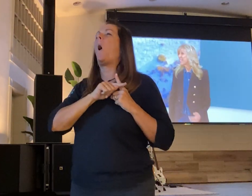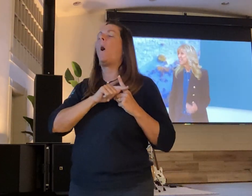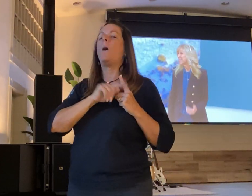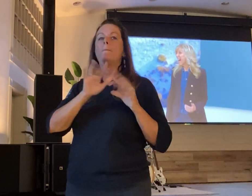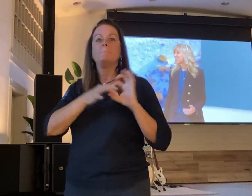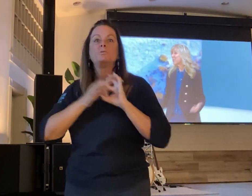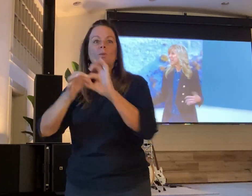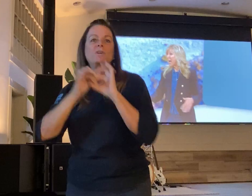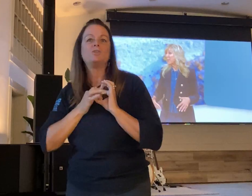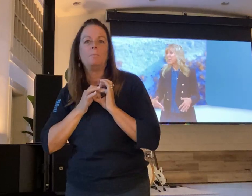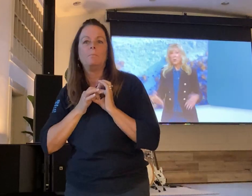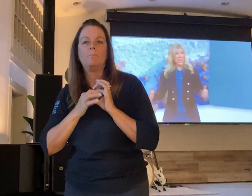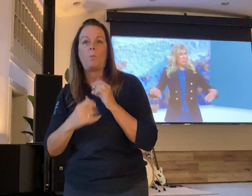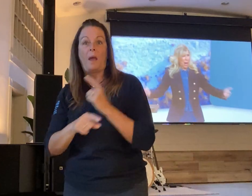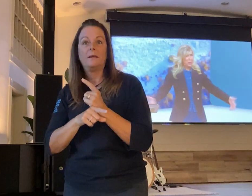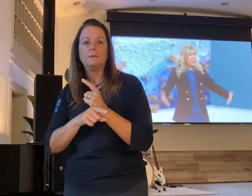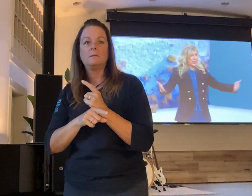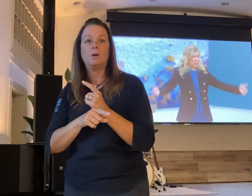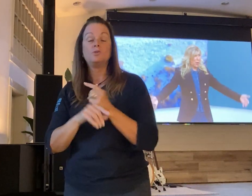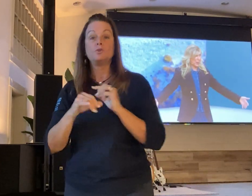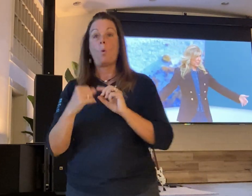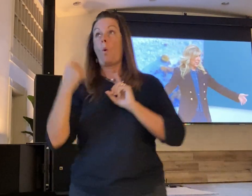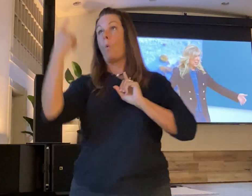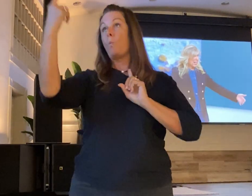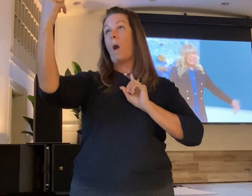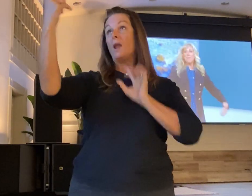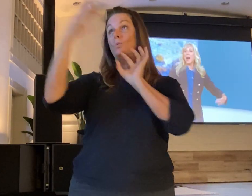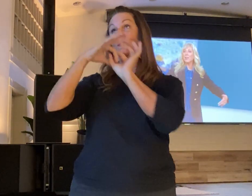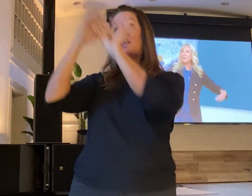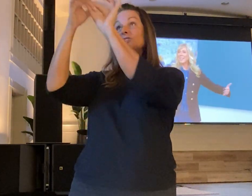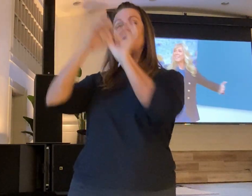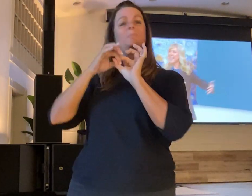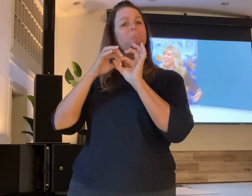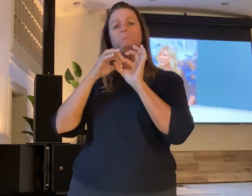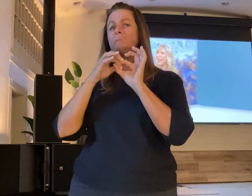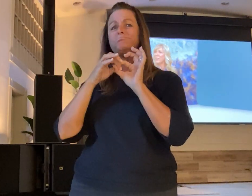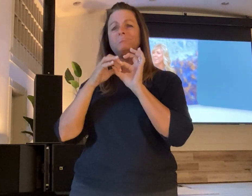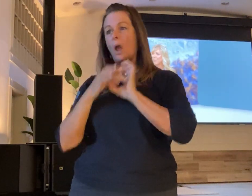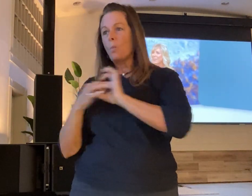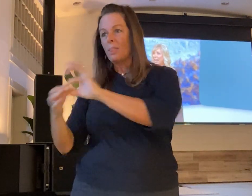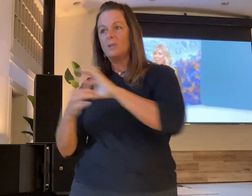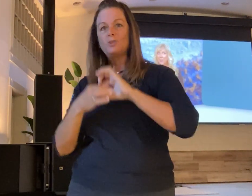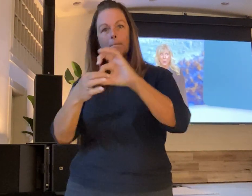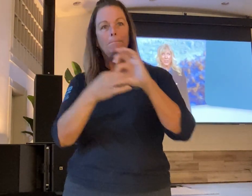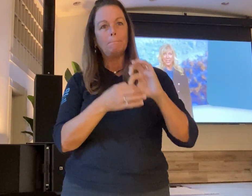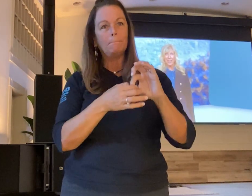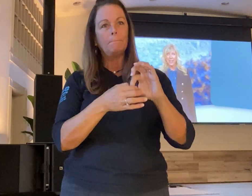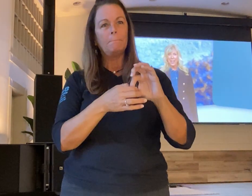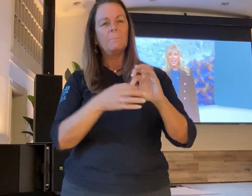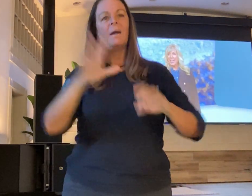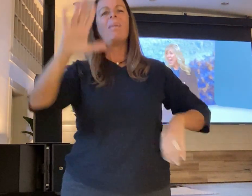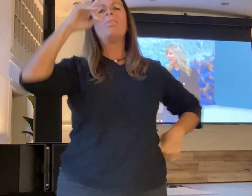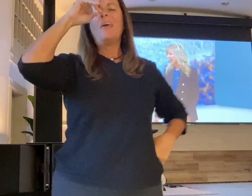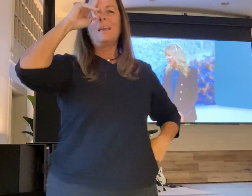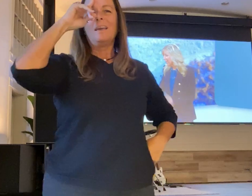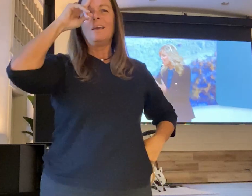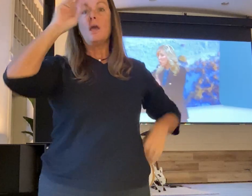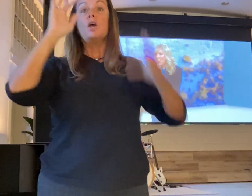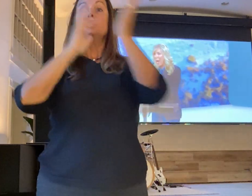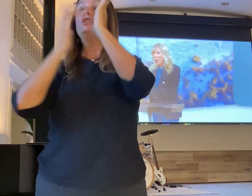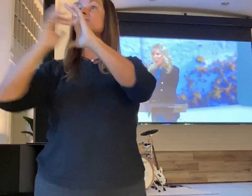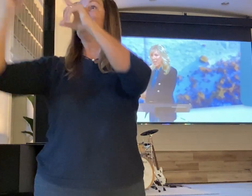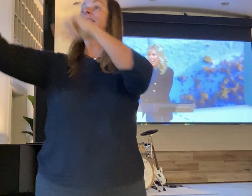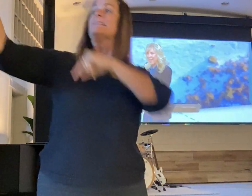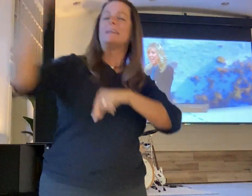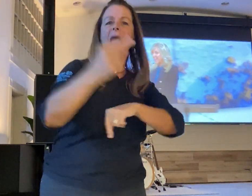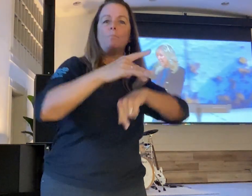And so Jesus, actually when he came to the earth, he modeled this for us. He modeled this. He lived every single day in community.